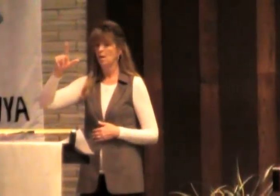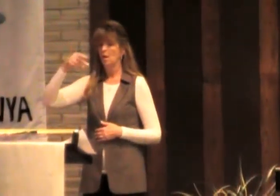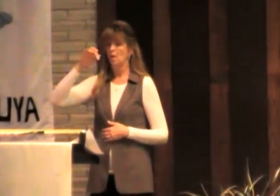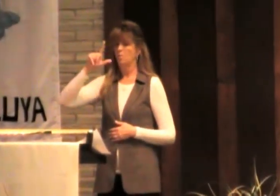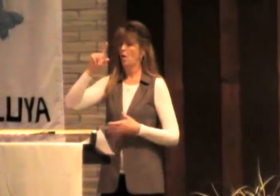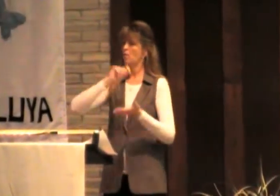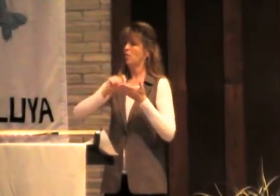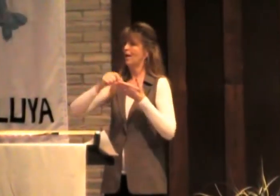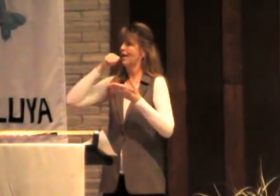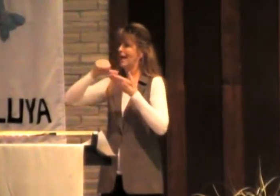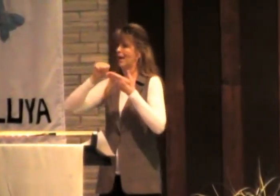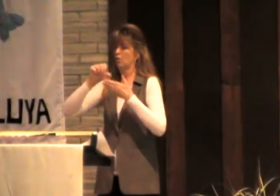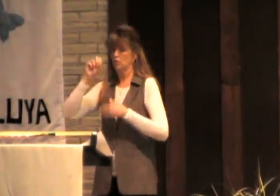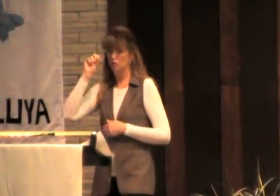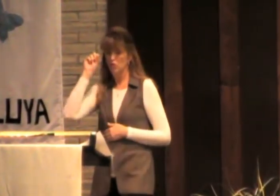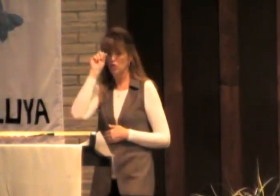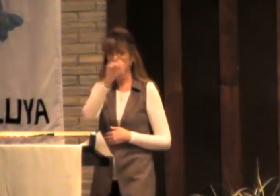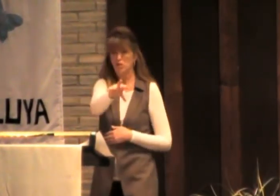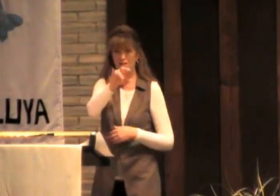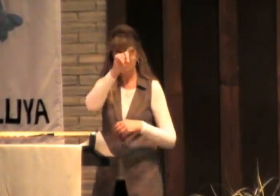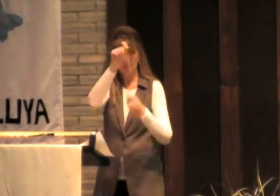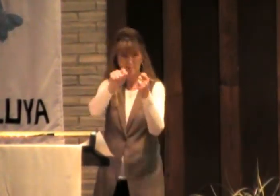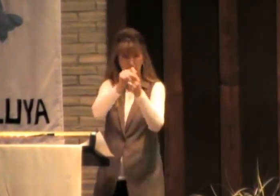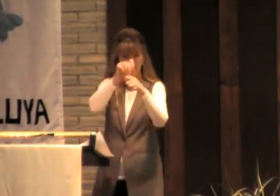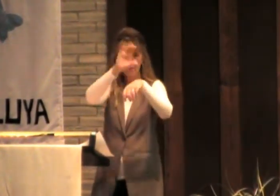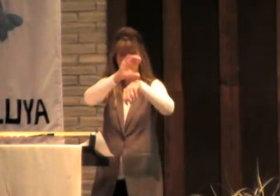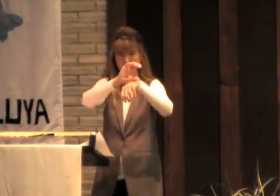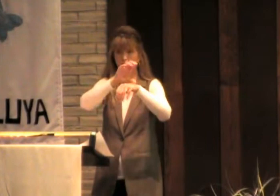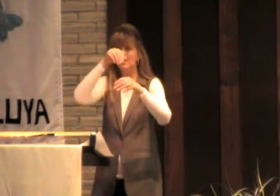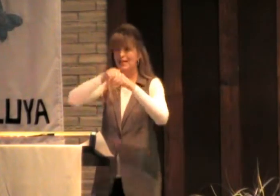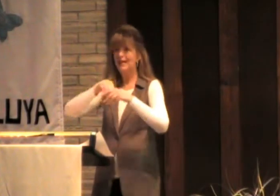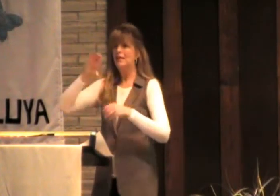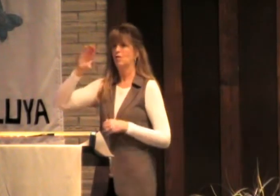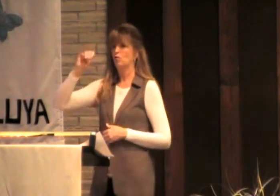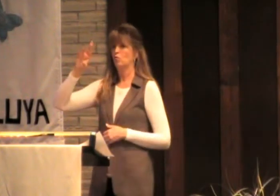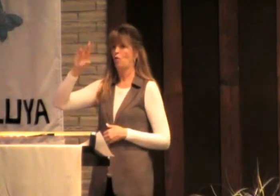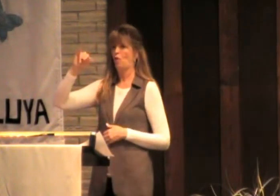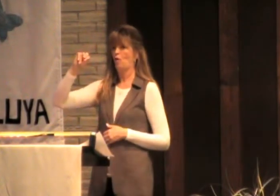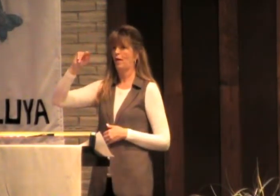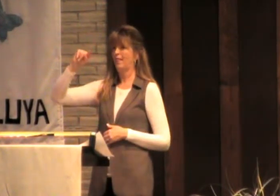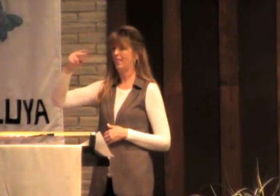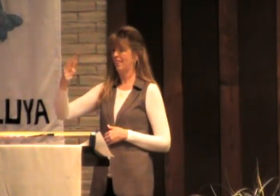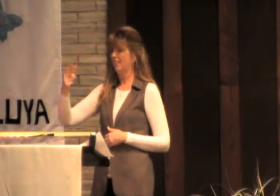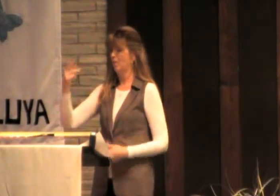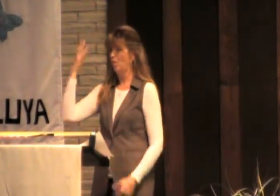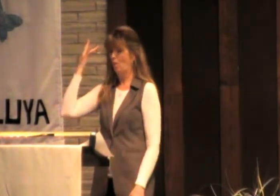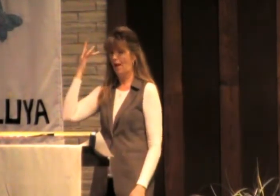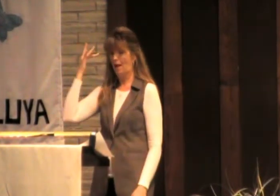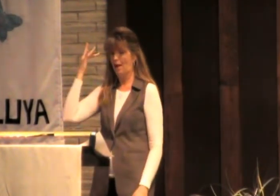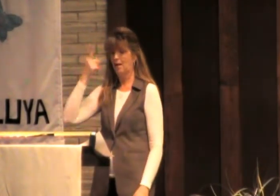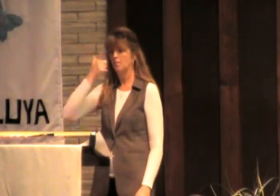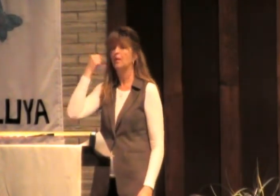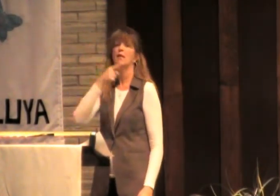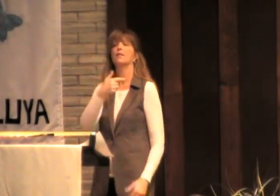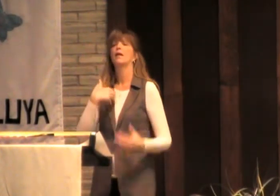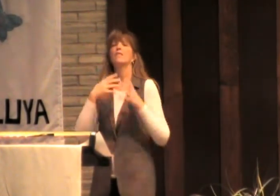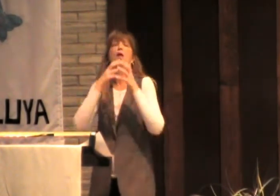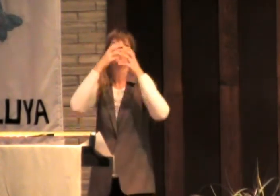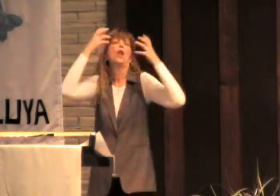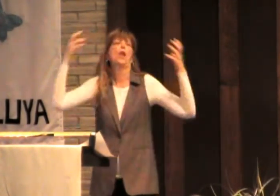written by Paul. Paul wrote a letter and he sent it to a specific church in